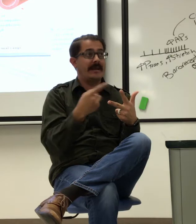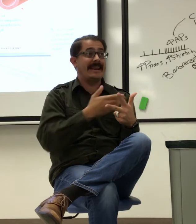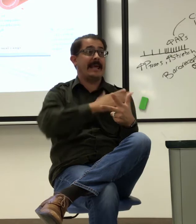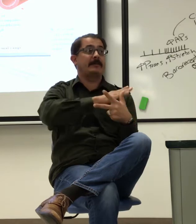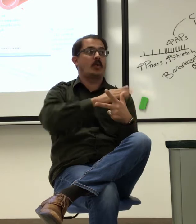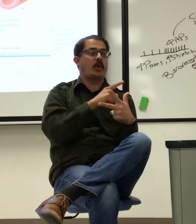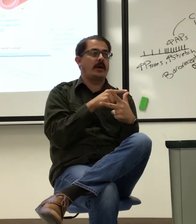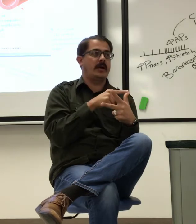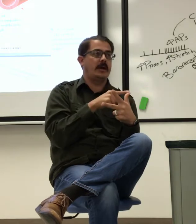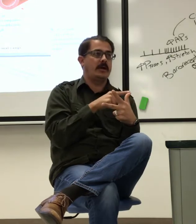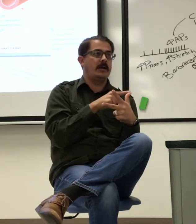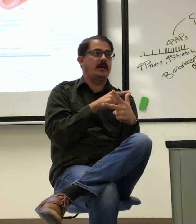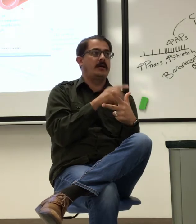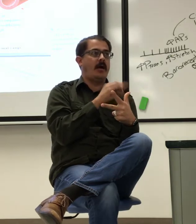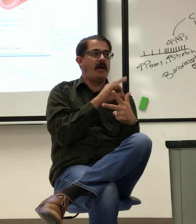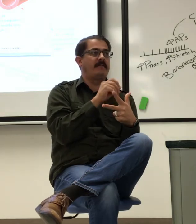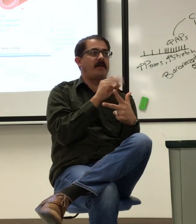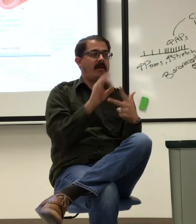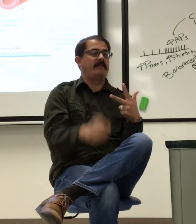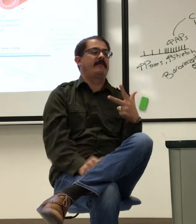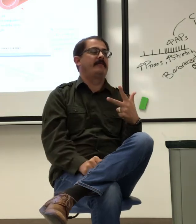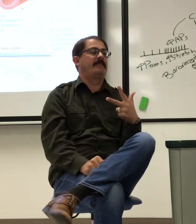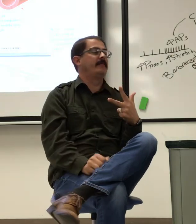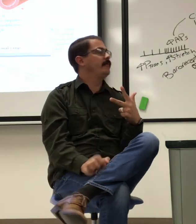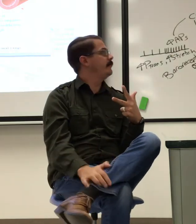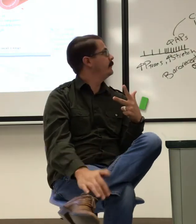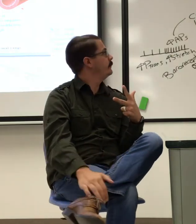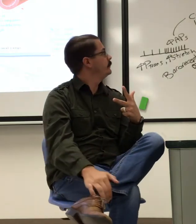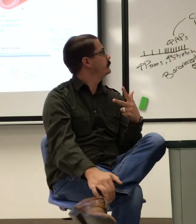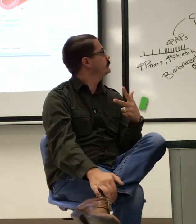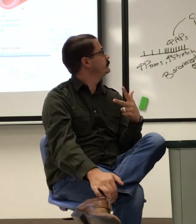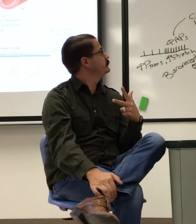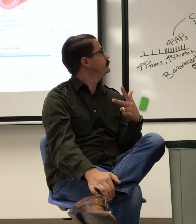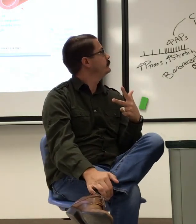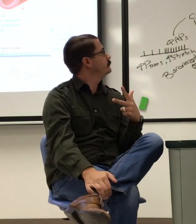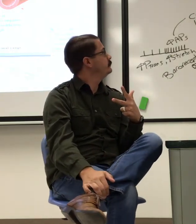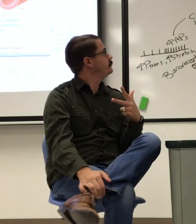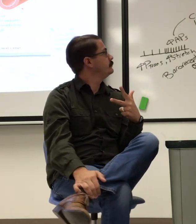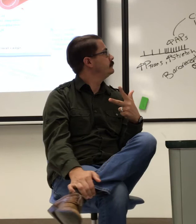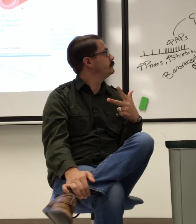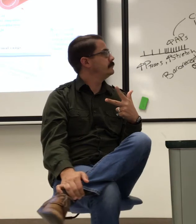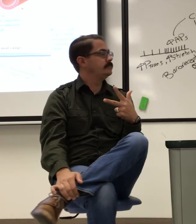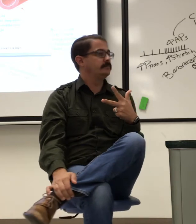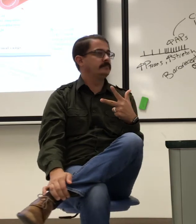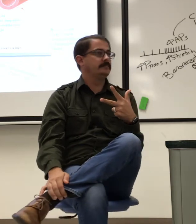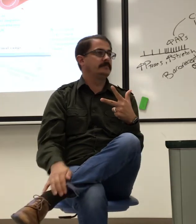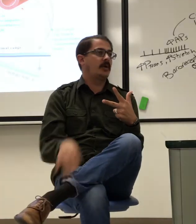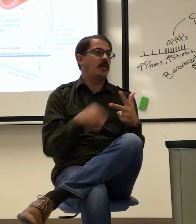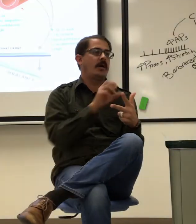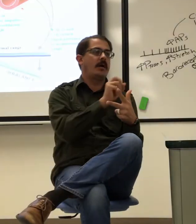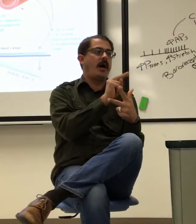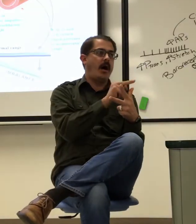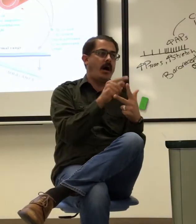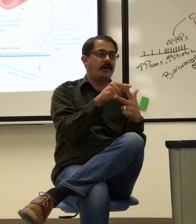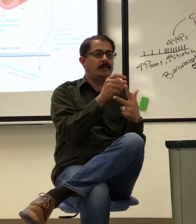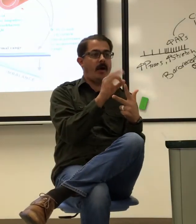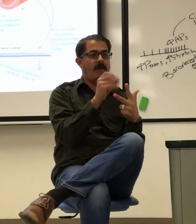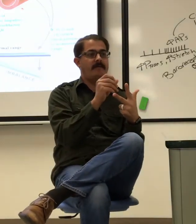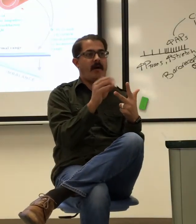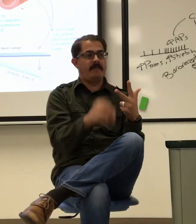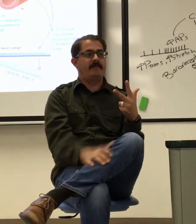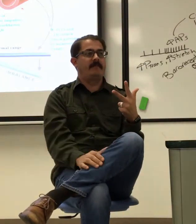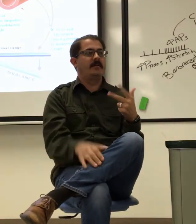cardioinhibitory, off, off. Those second 2, cardioacceleratory, vasomotor, they're like sympathetic